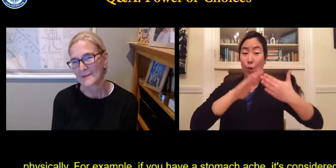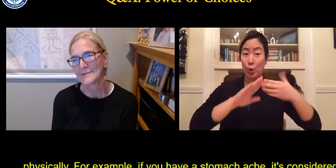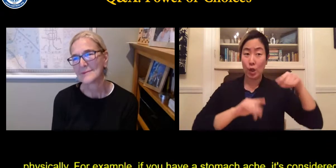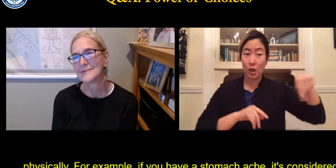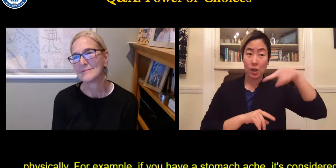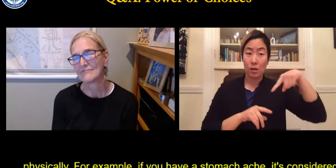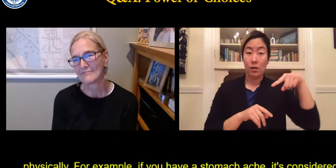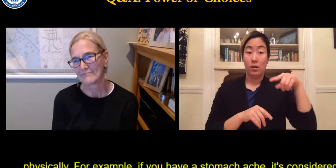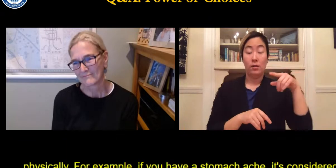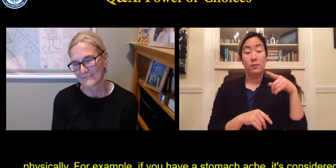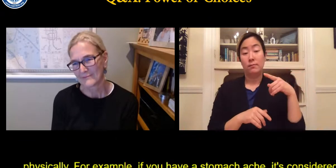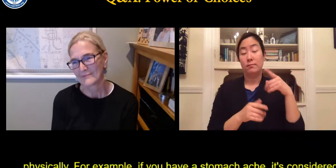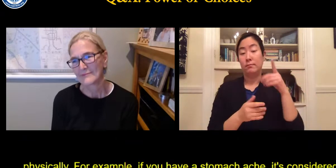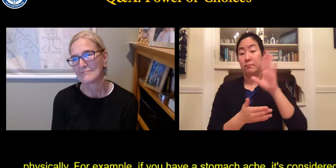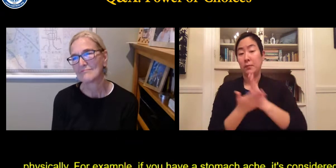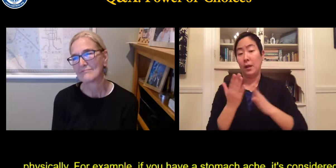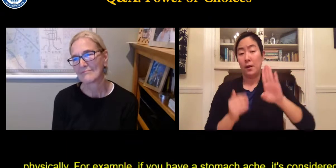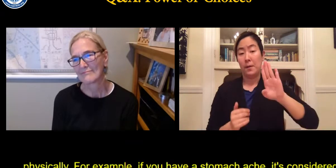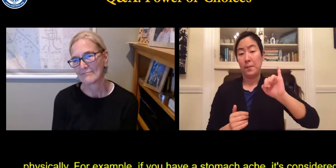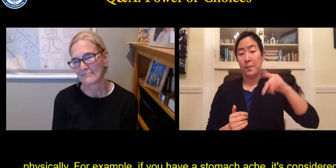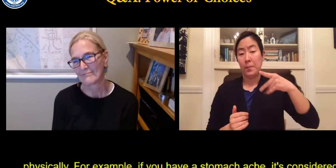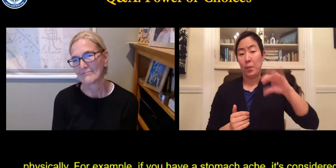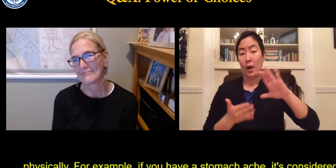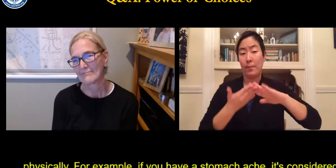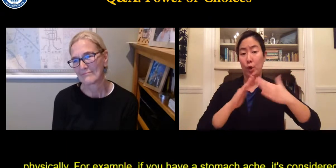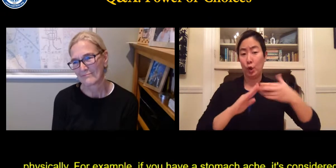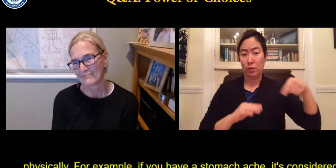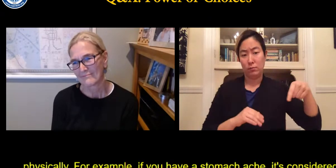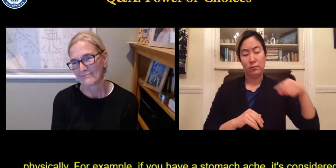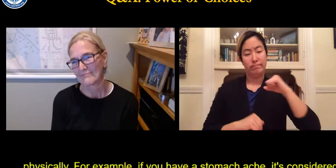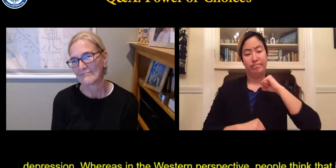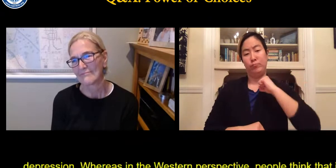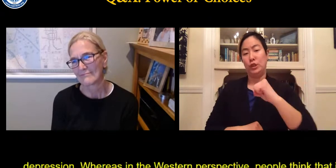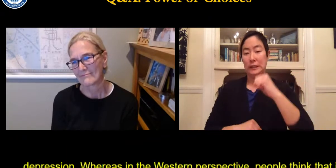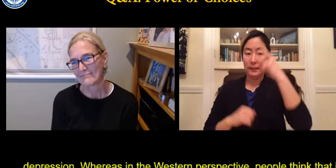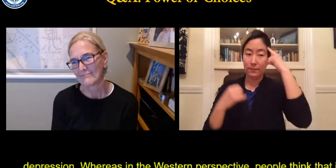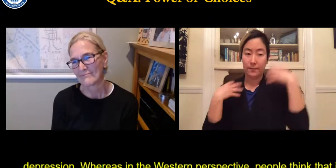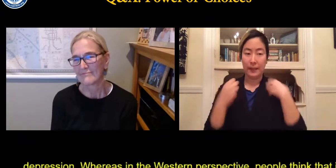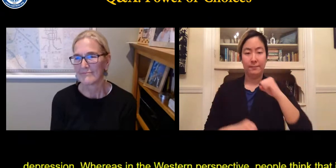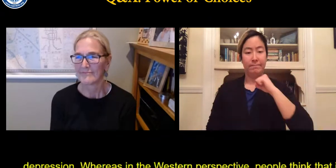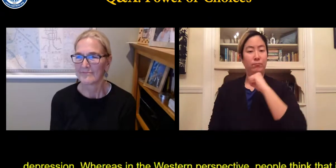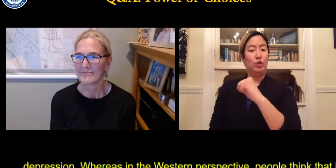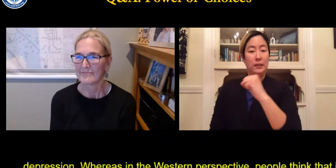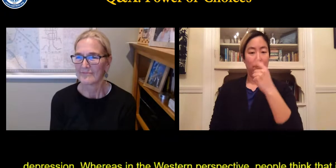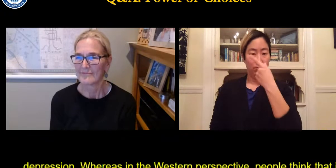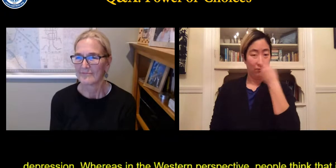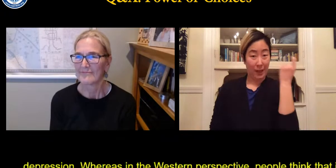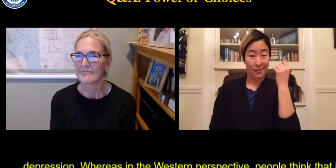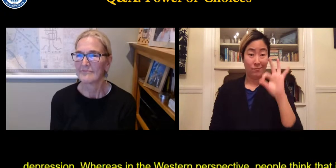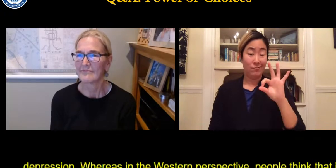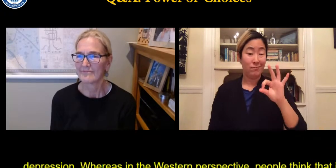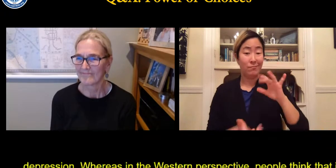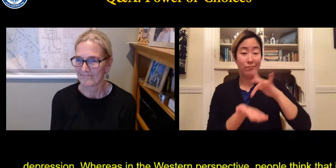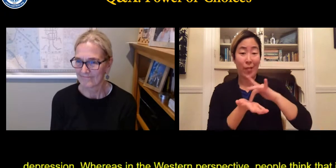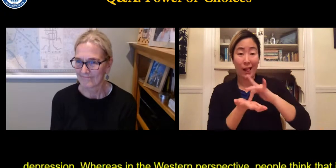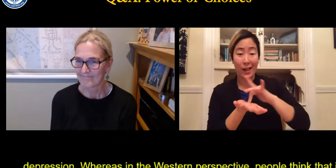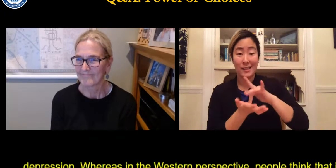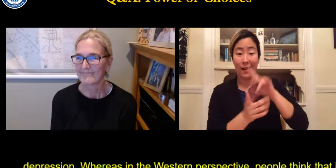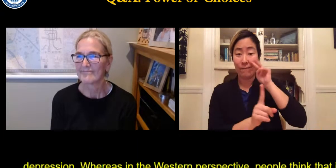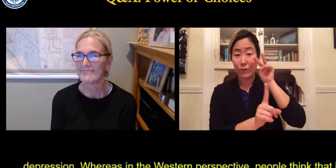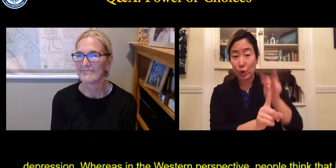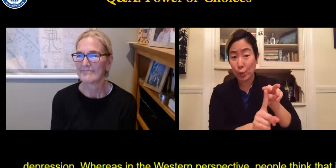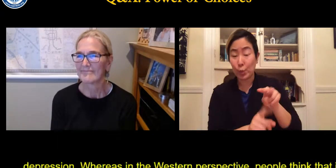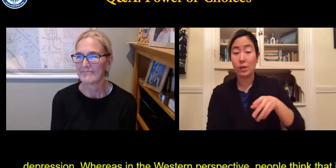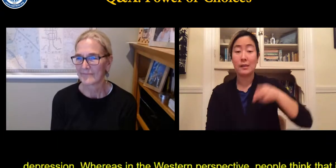have a positive view of something that in the Western culture, we have a negative view of. And then we have to also consider